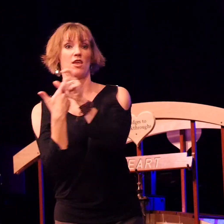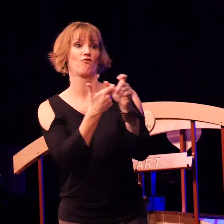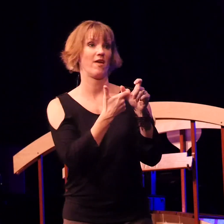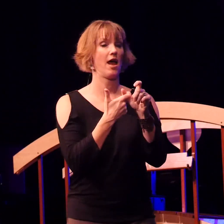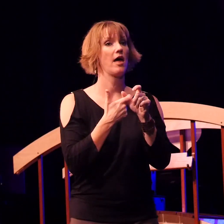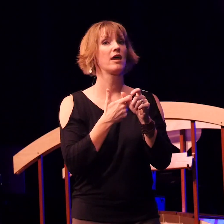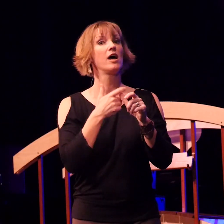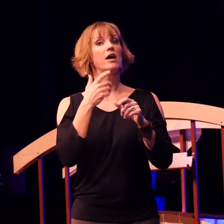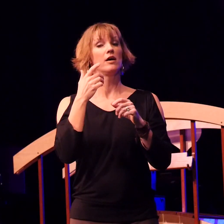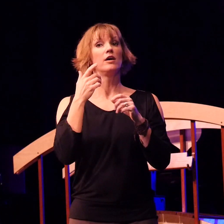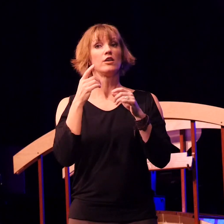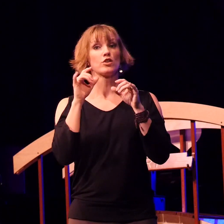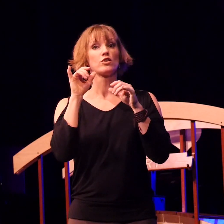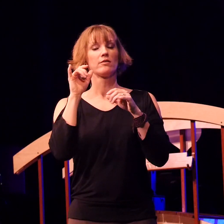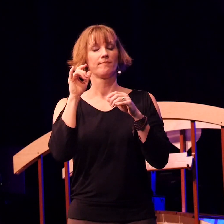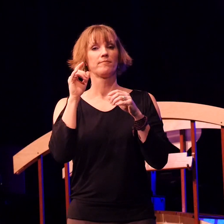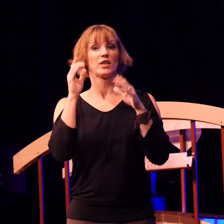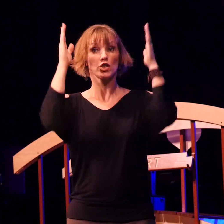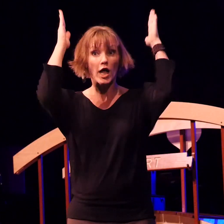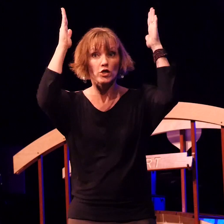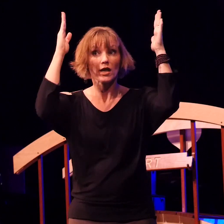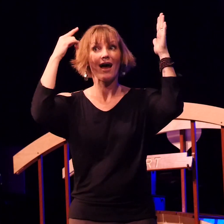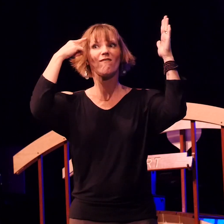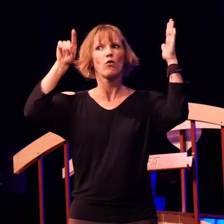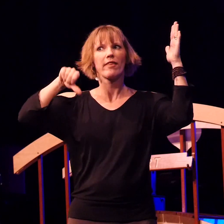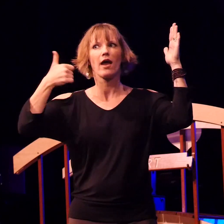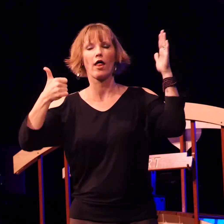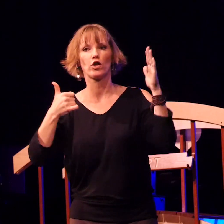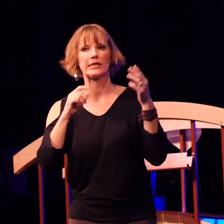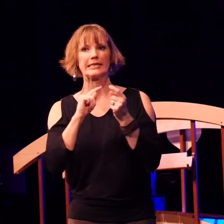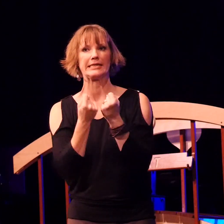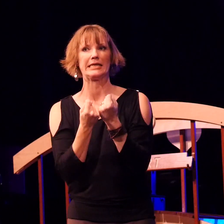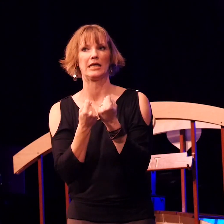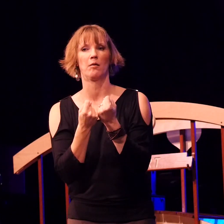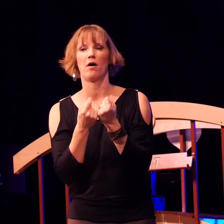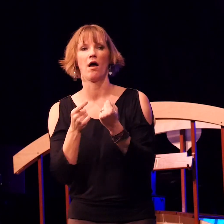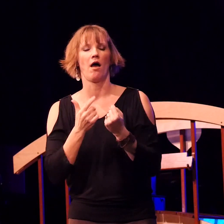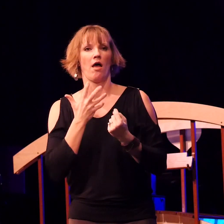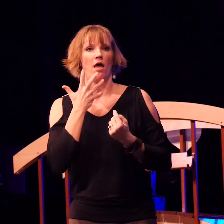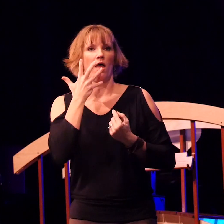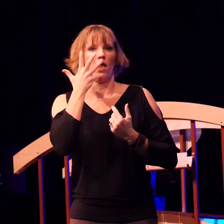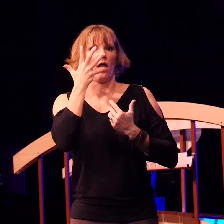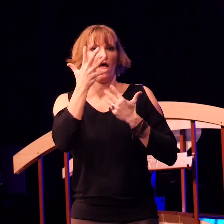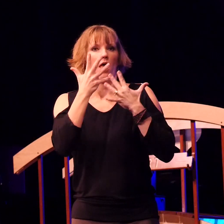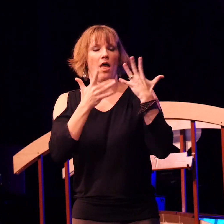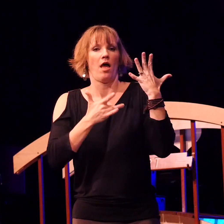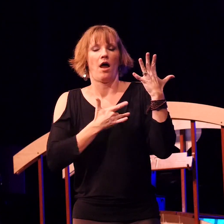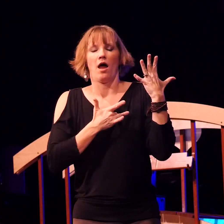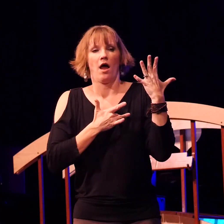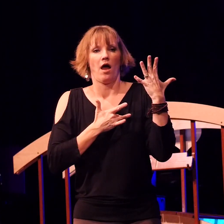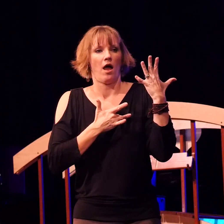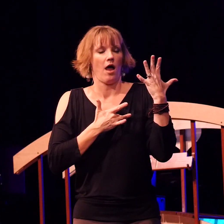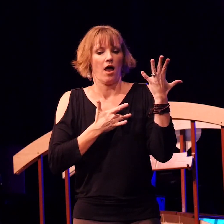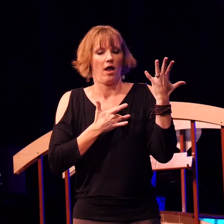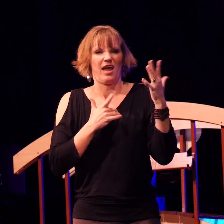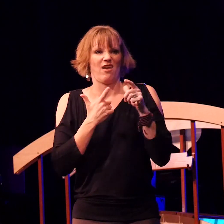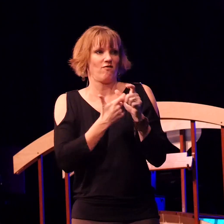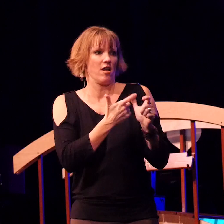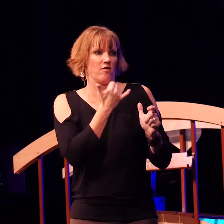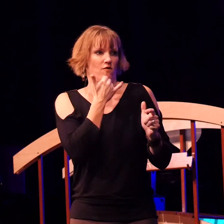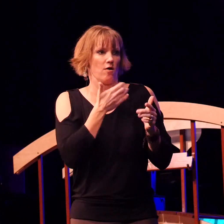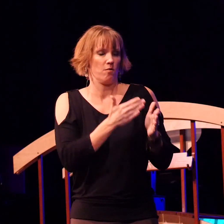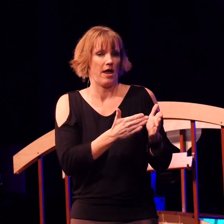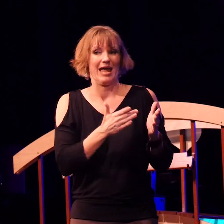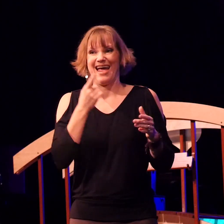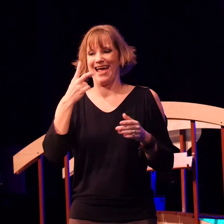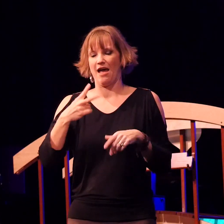a touchdown for the other team. Well, he was mortified, as you can only imagine, and so at